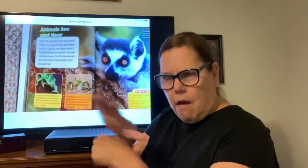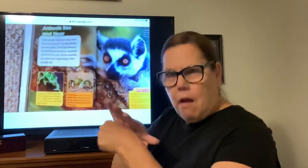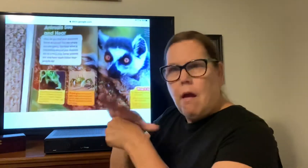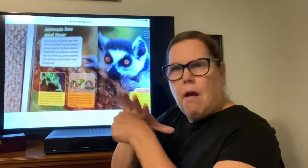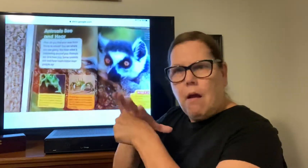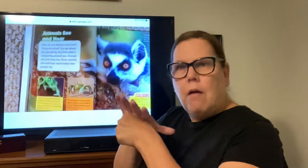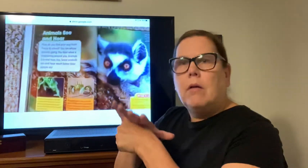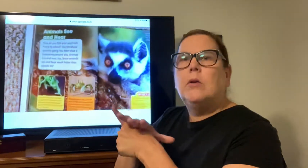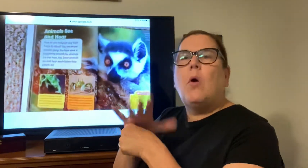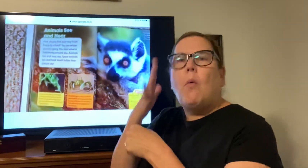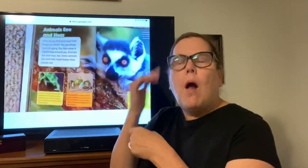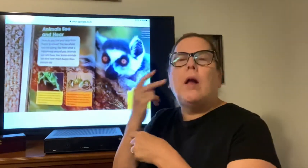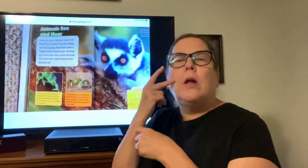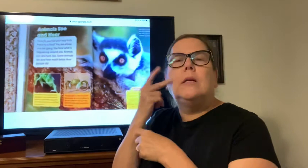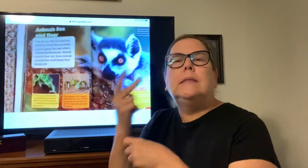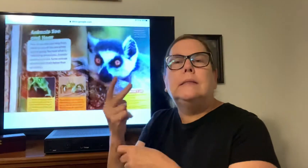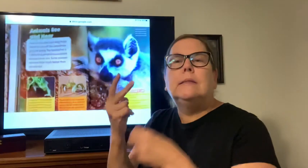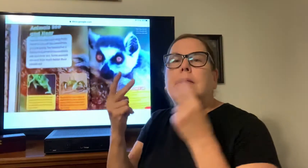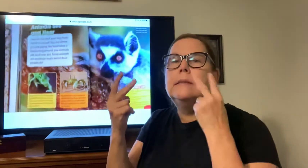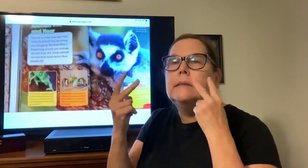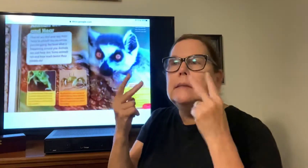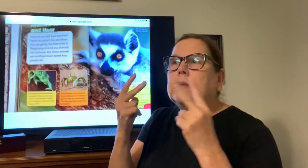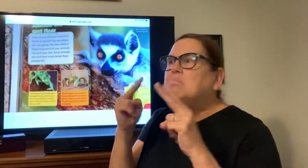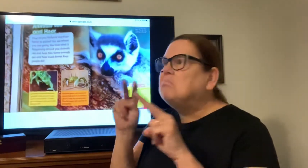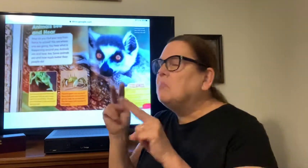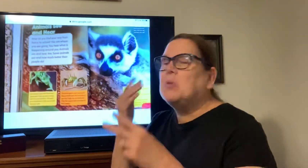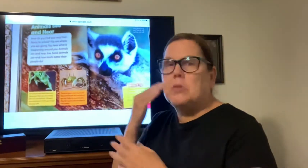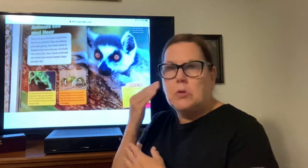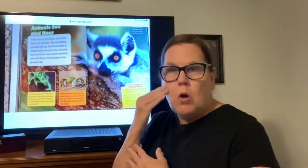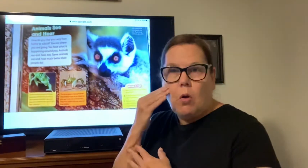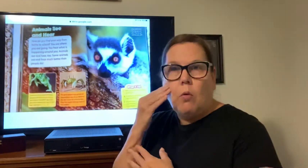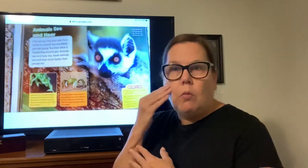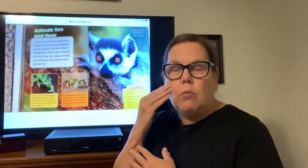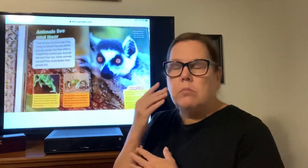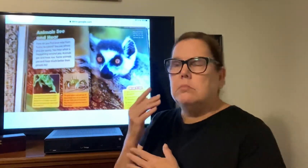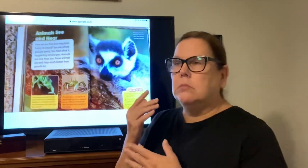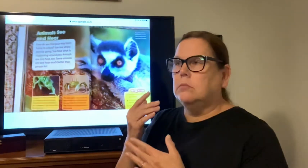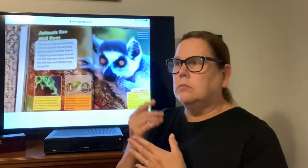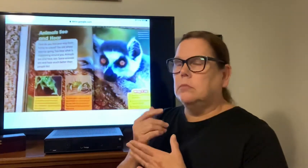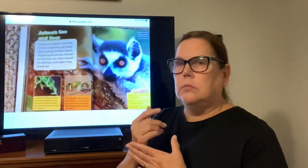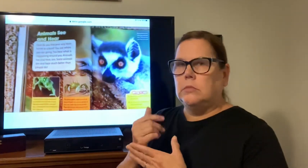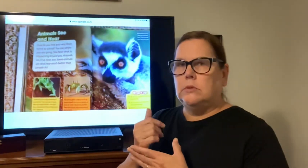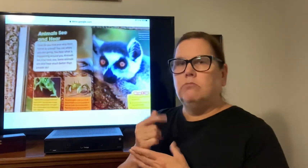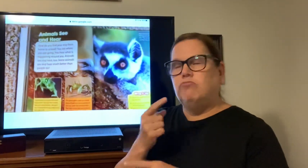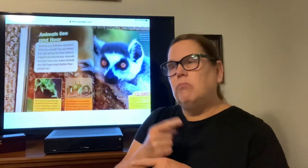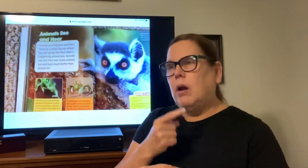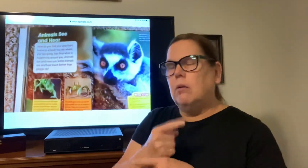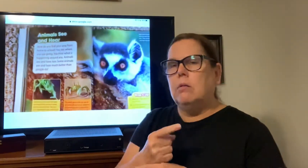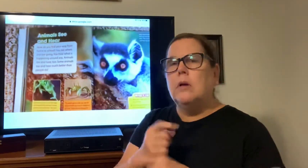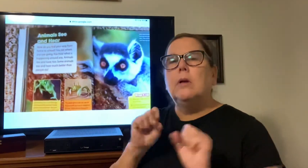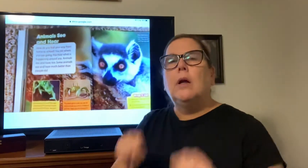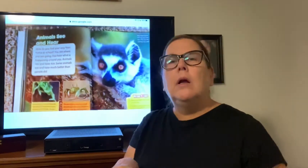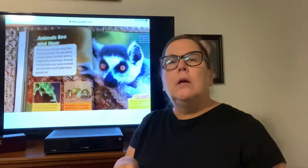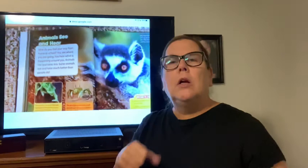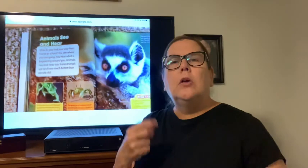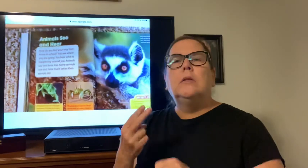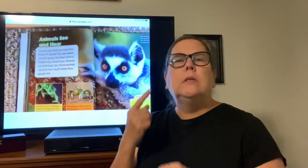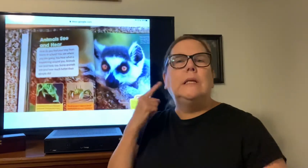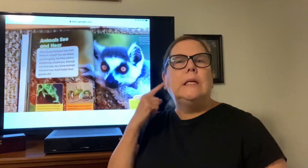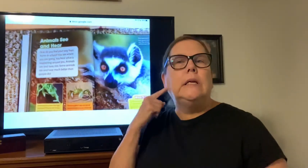we do use our eyes to help us figure things out on a regular basis. We also use our ears. If